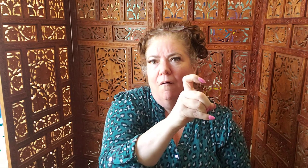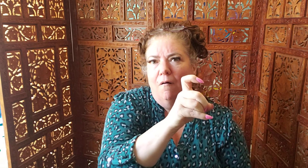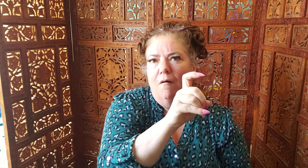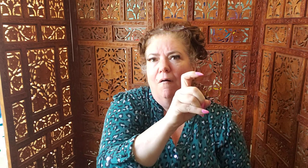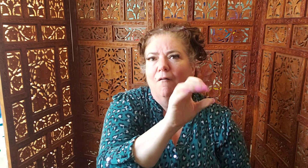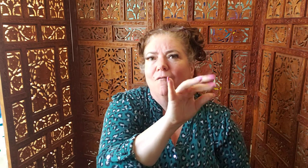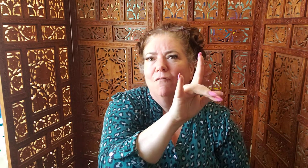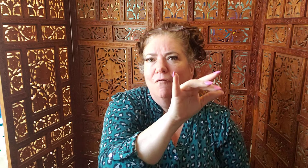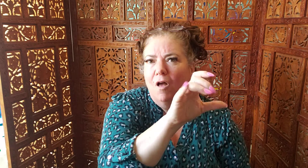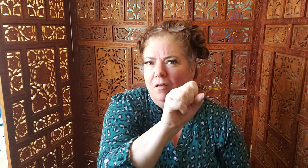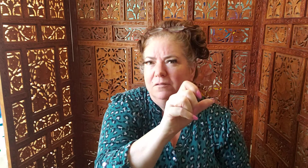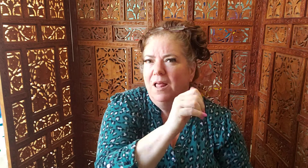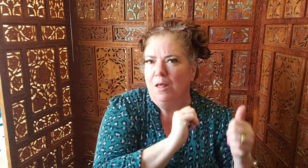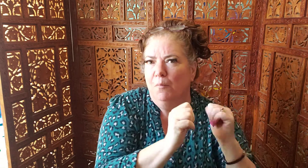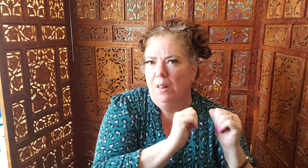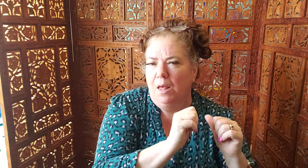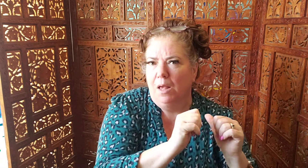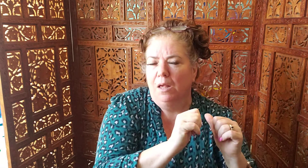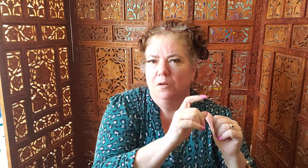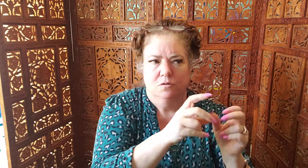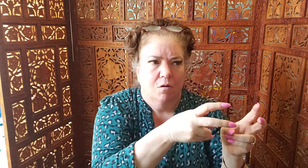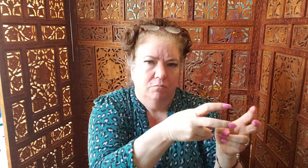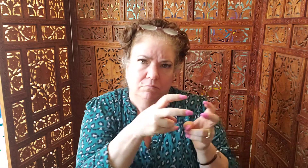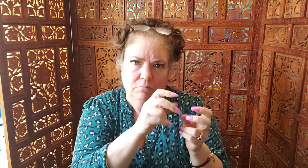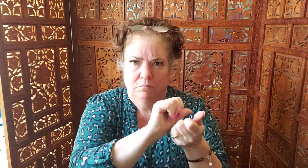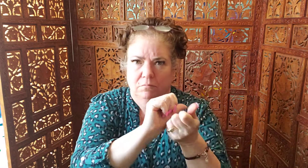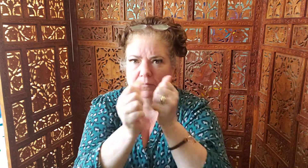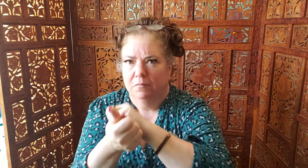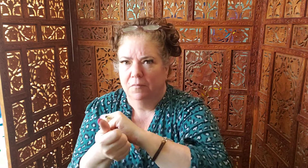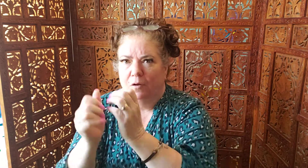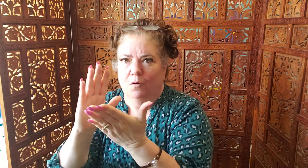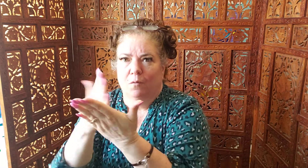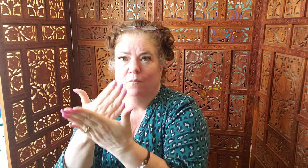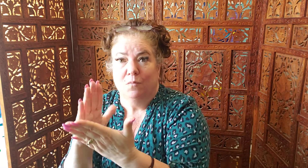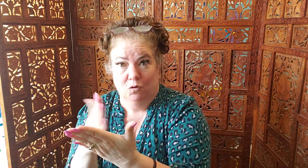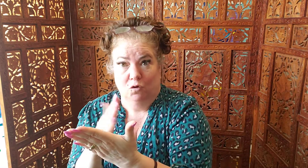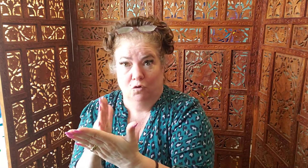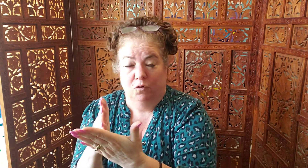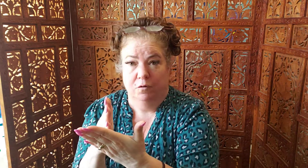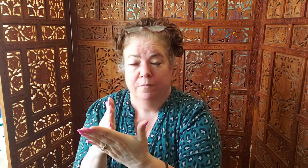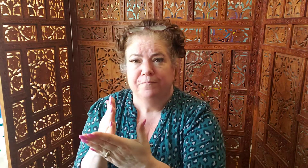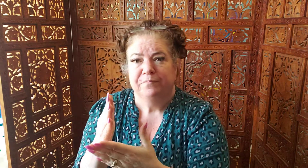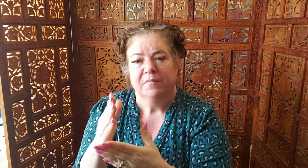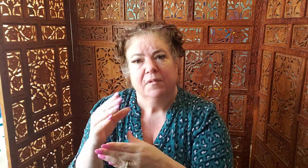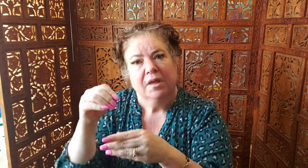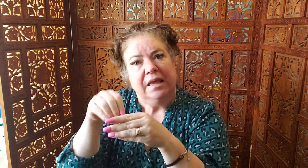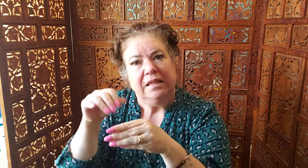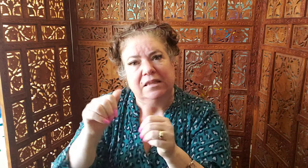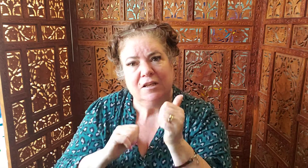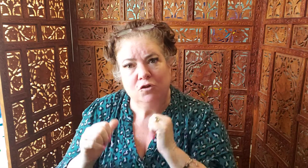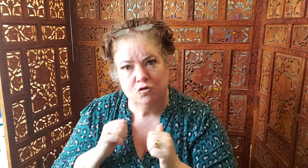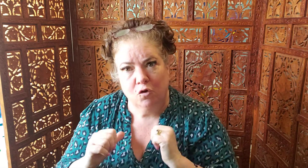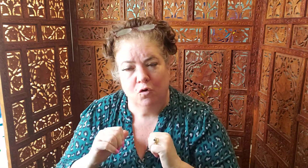been together for 20-something years. This was the real, loving, married